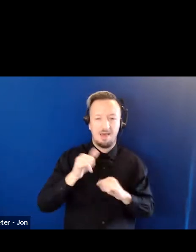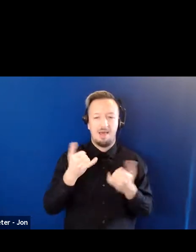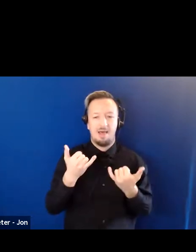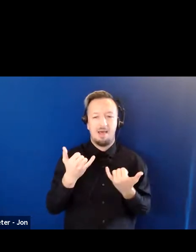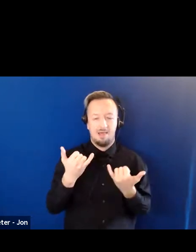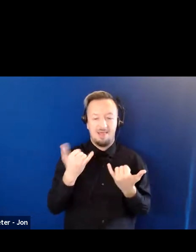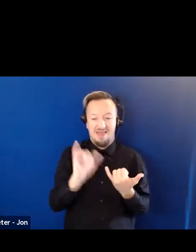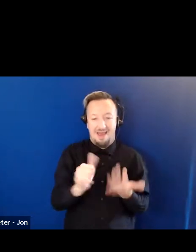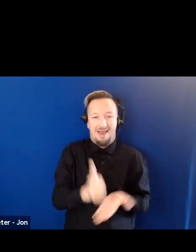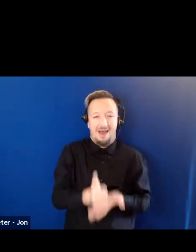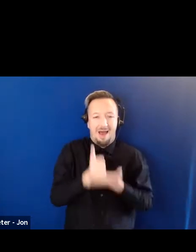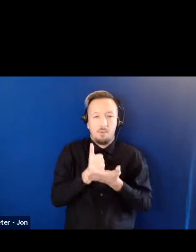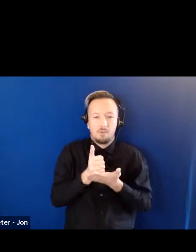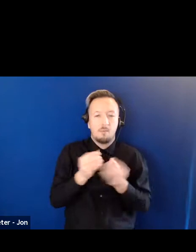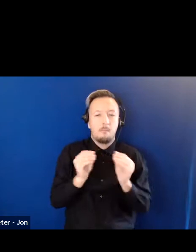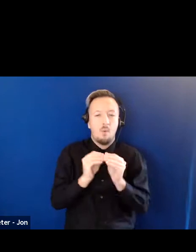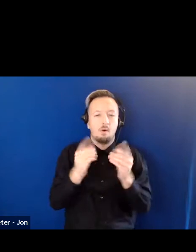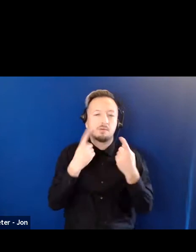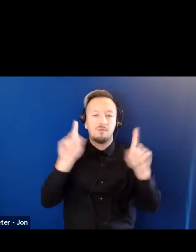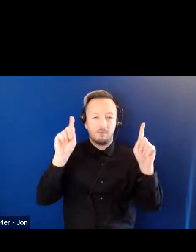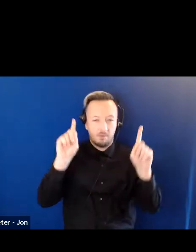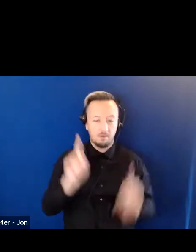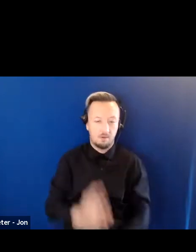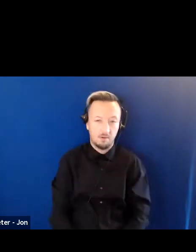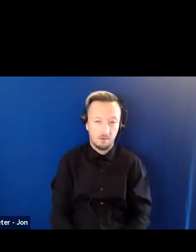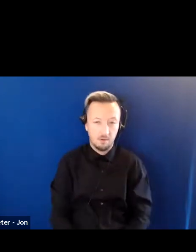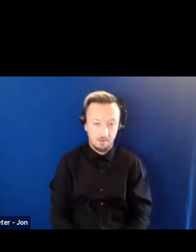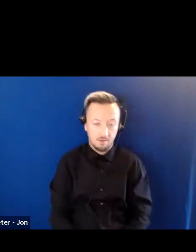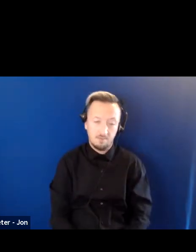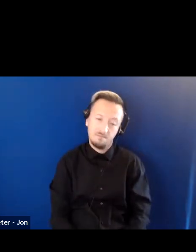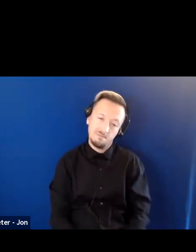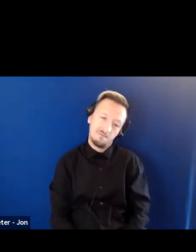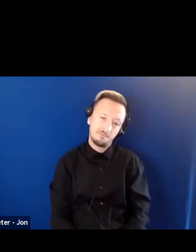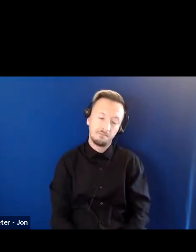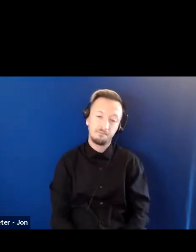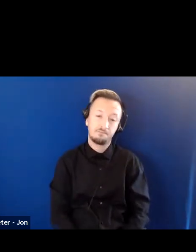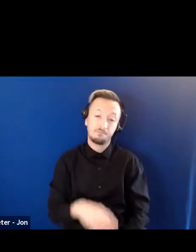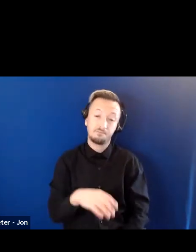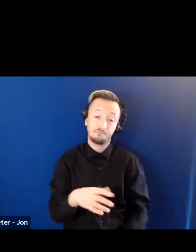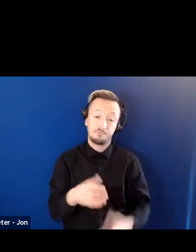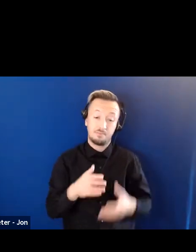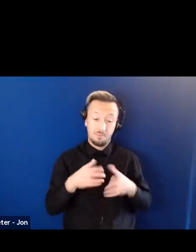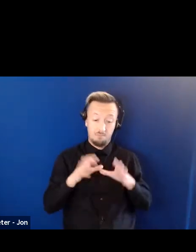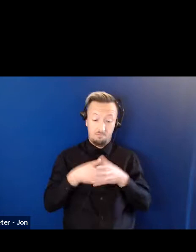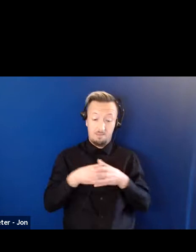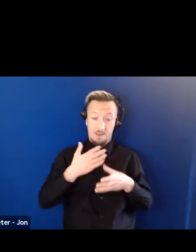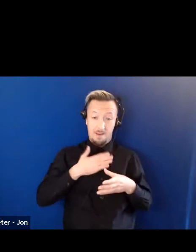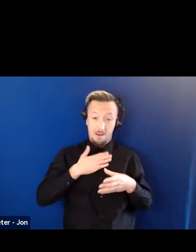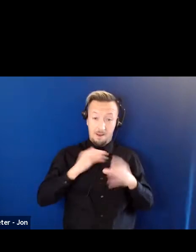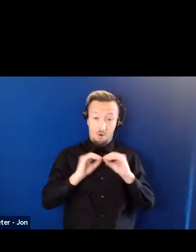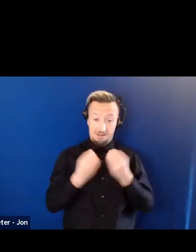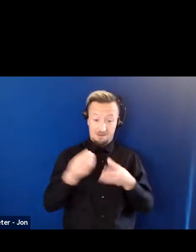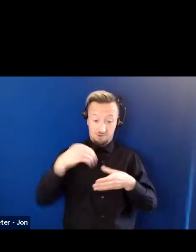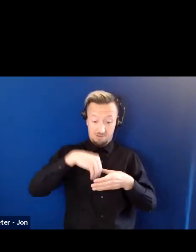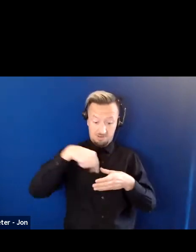efforts towards advocacy. Internally, We know that it is important to make sure that